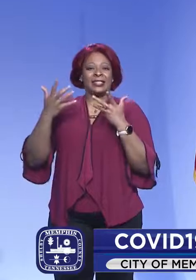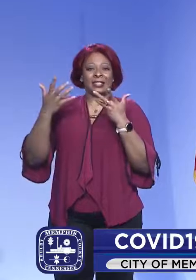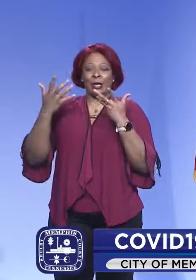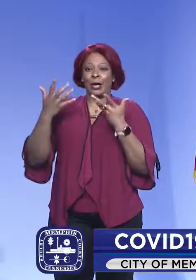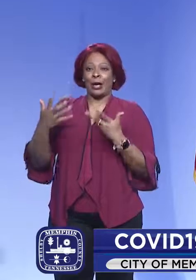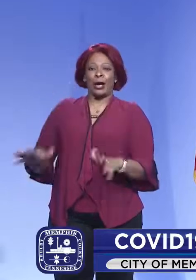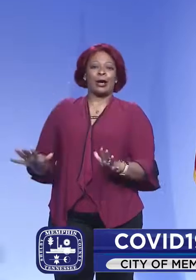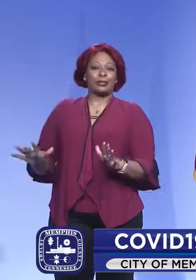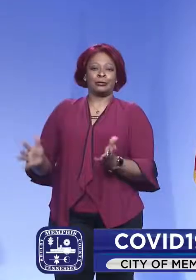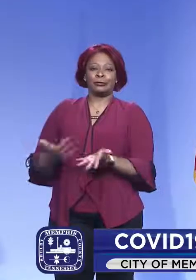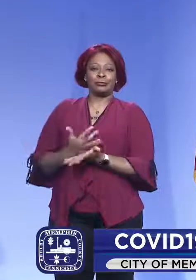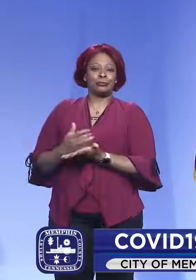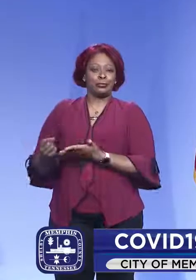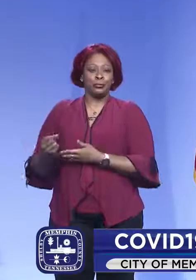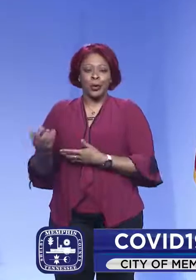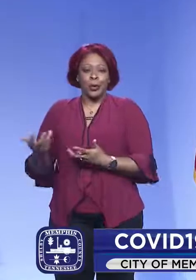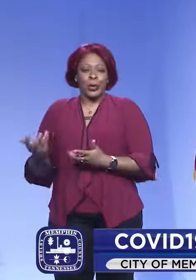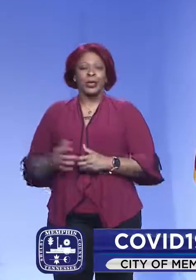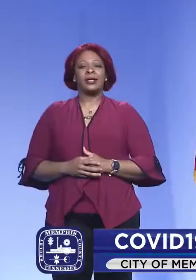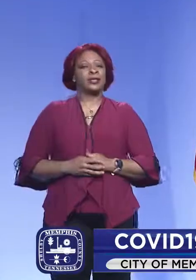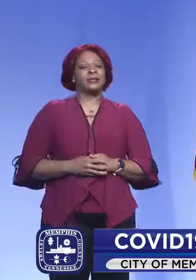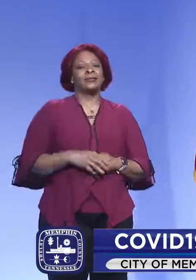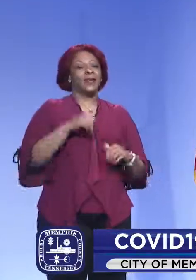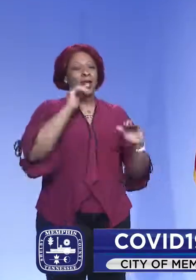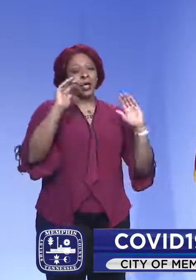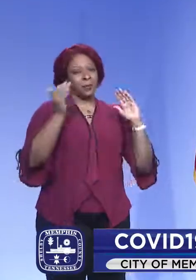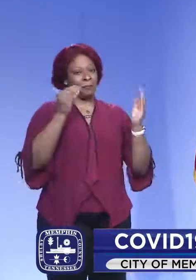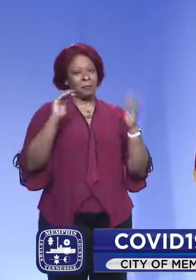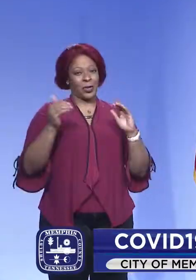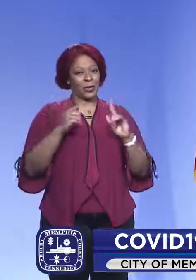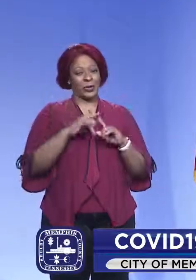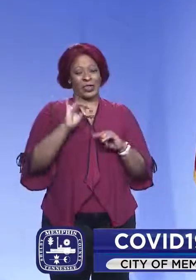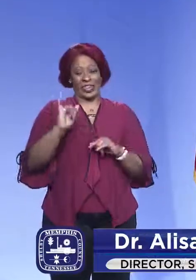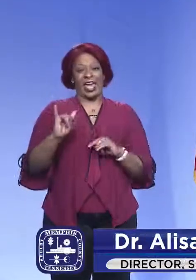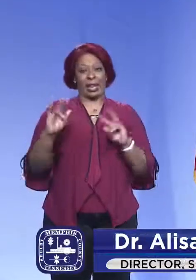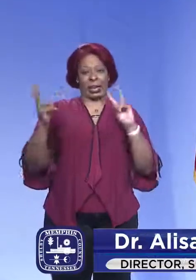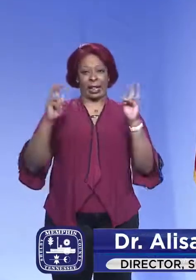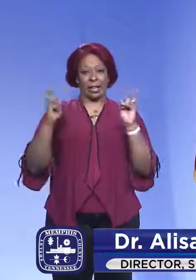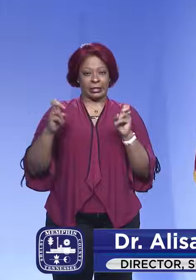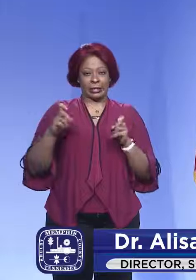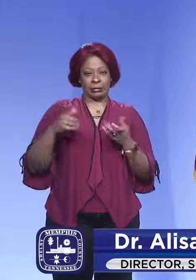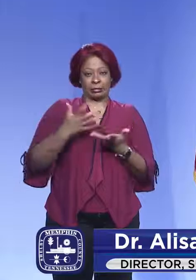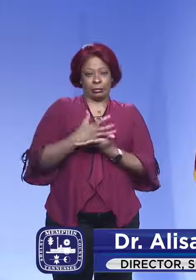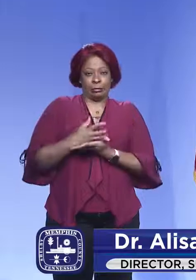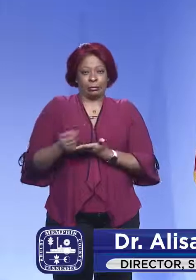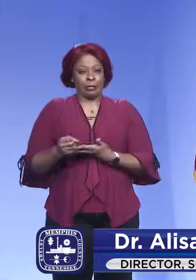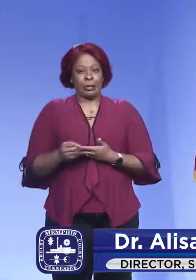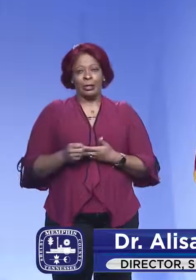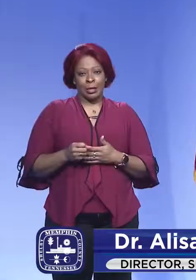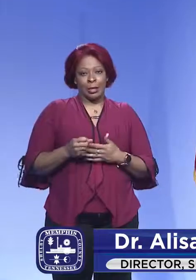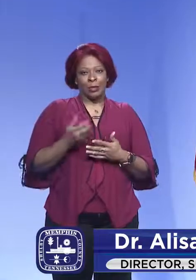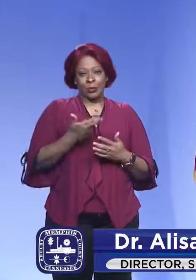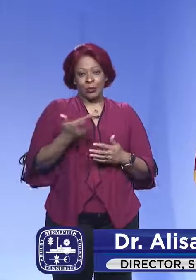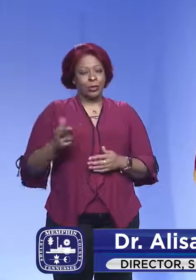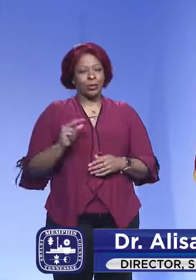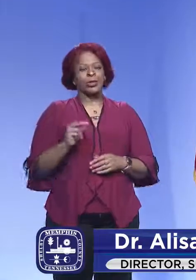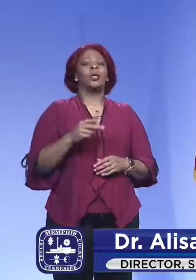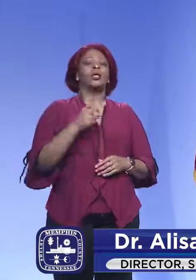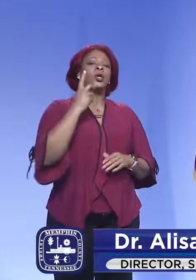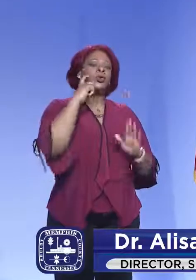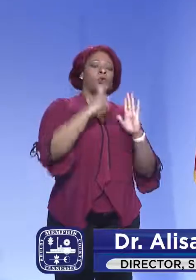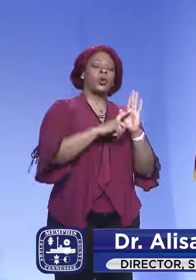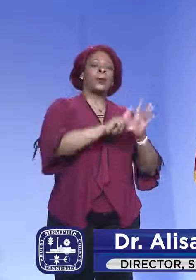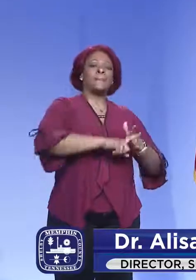completely out of the tube? Yeah, I wouldn't compare it to the toothpaste being out of the tube you should expect what we saw at the very beginning